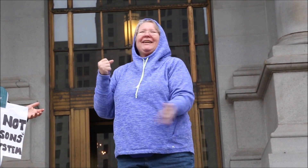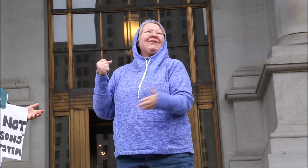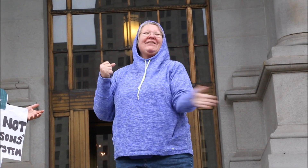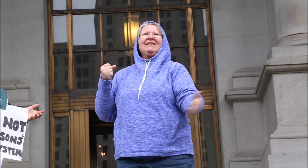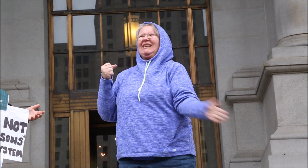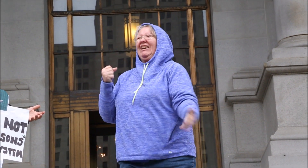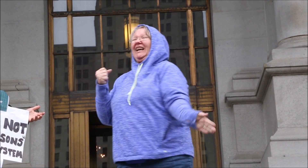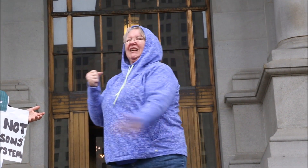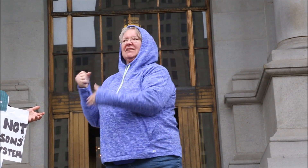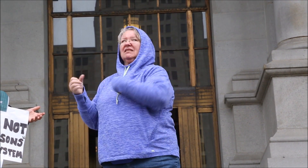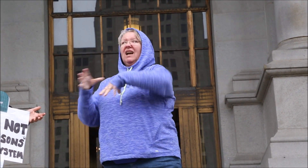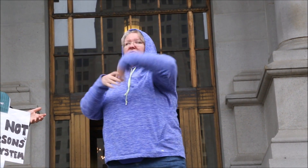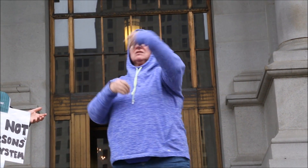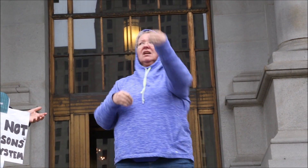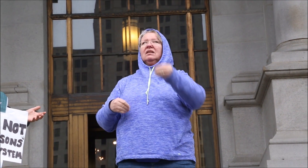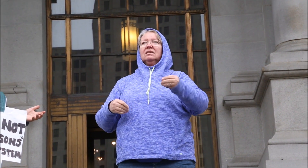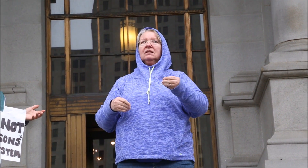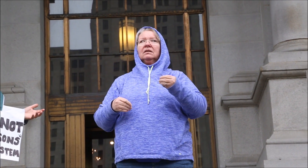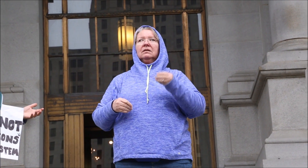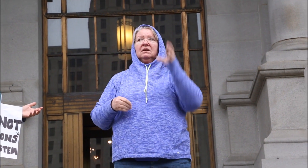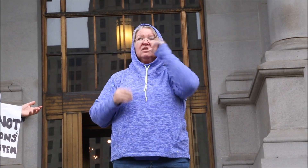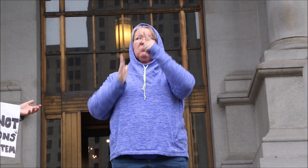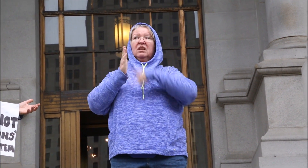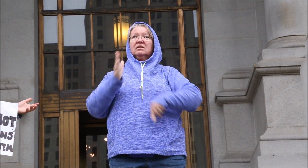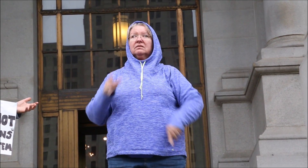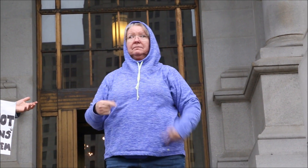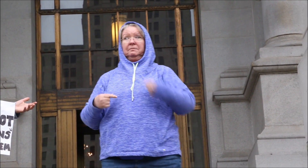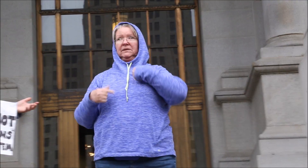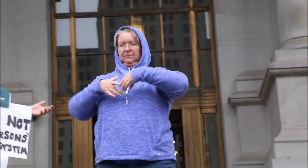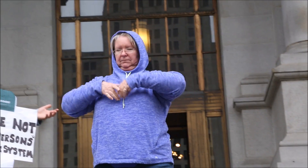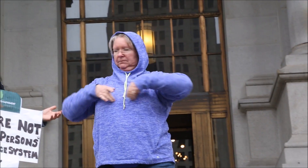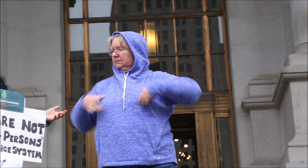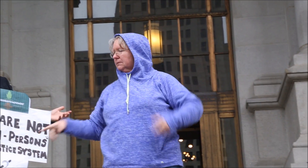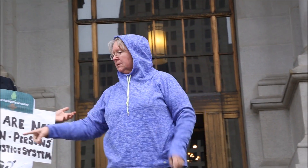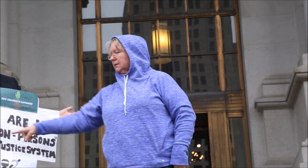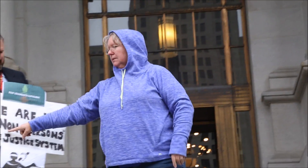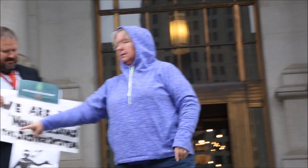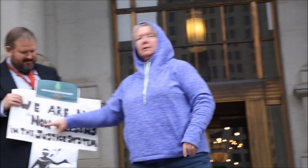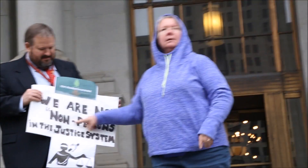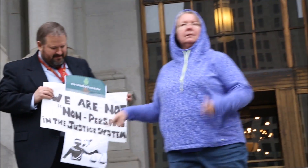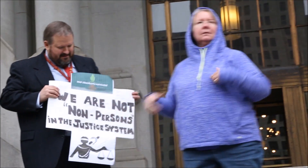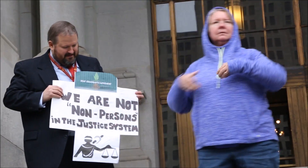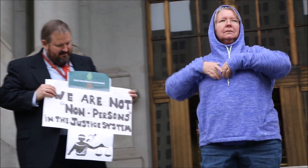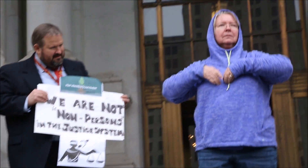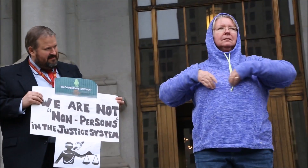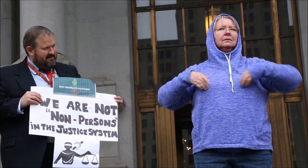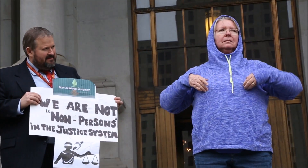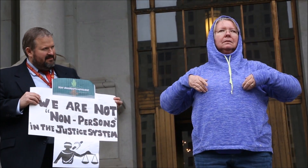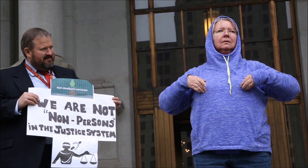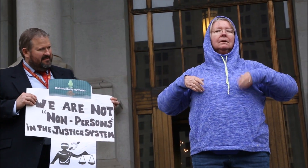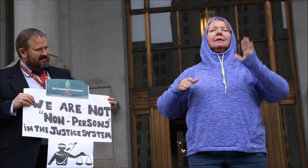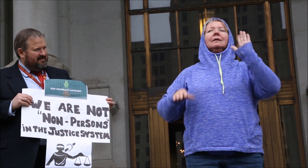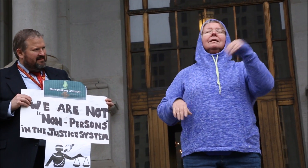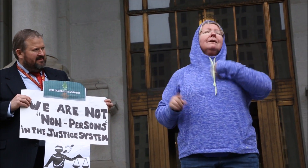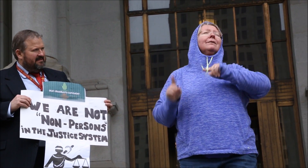And they had no rights. And that lasted for many, many years.